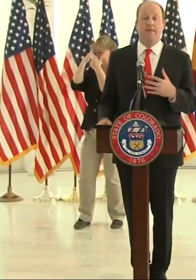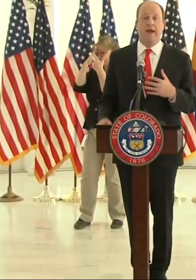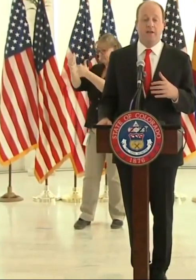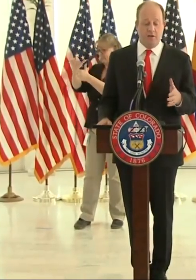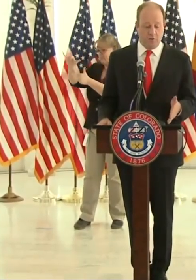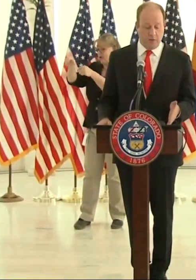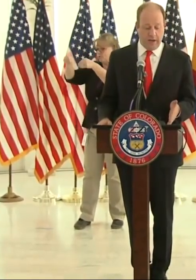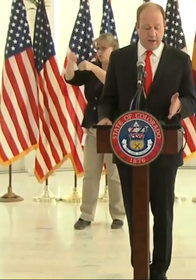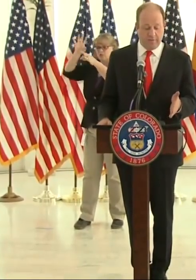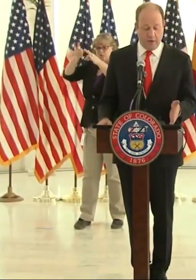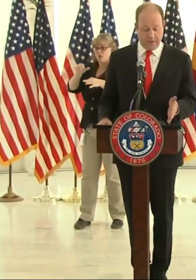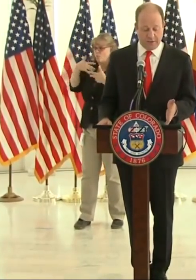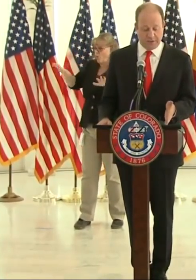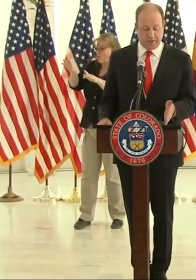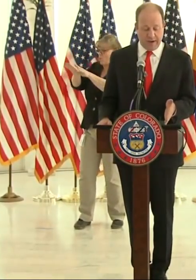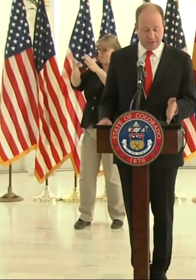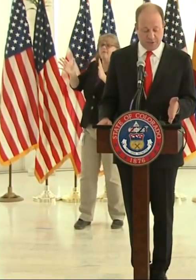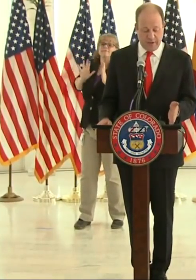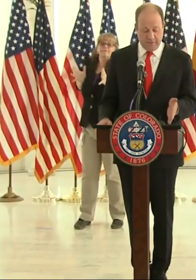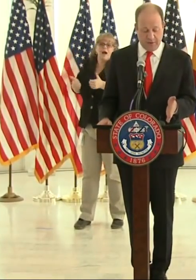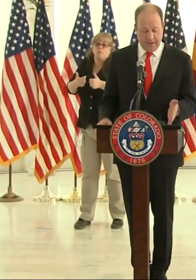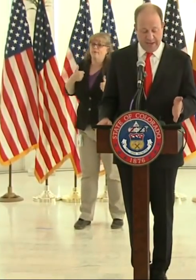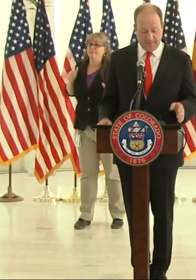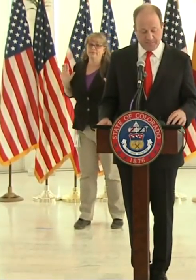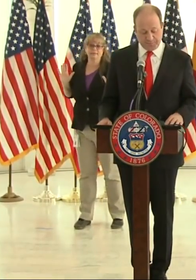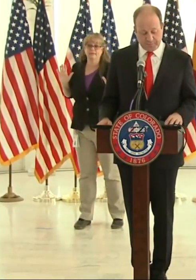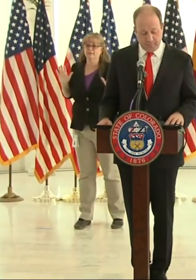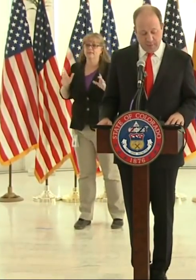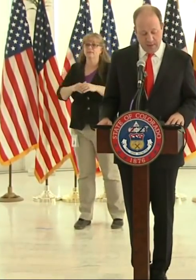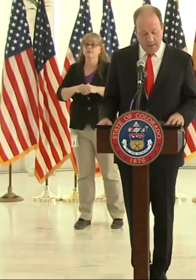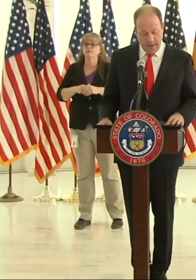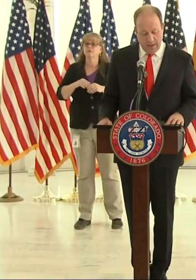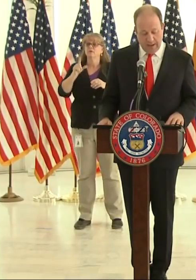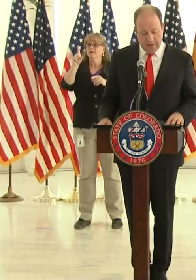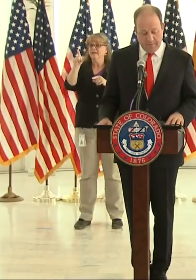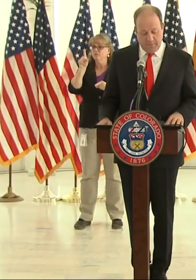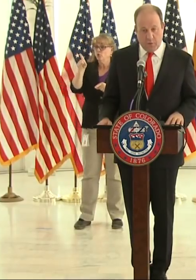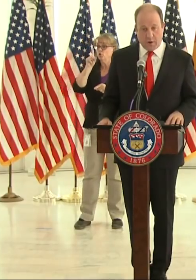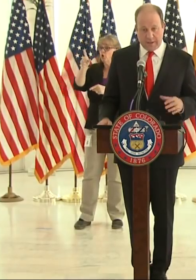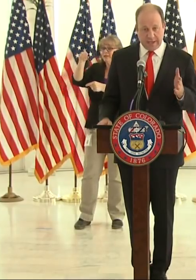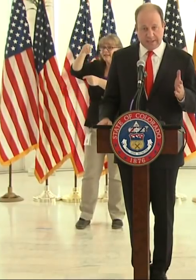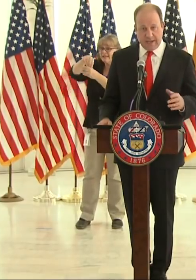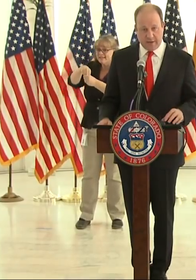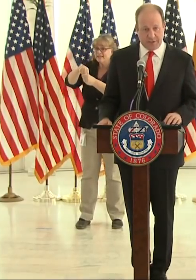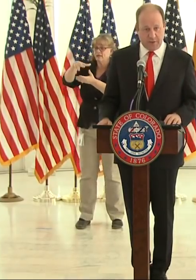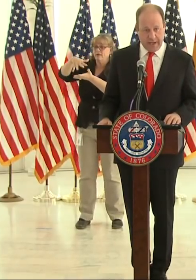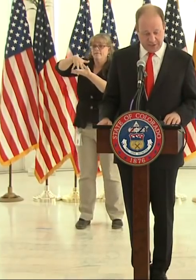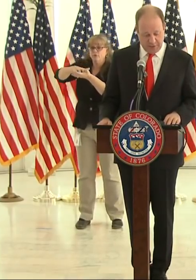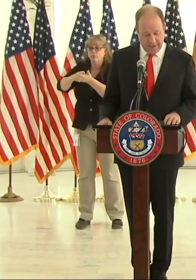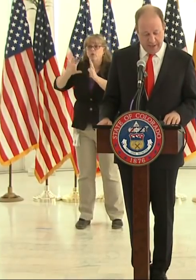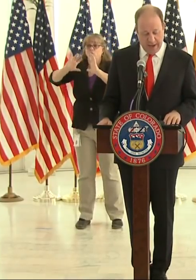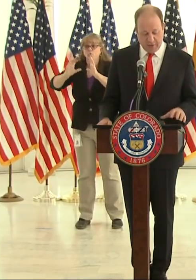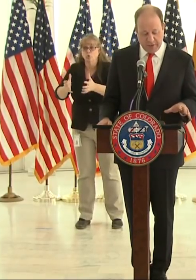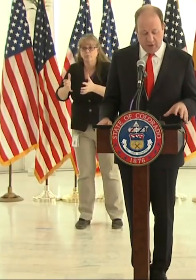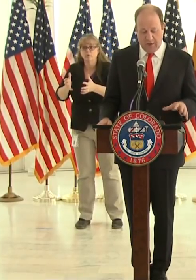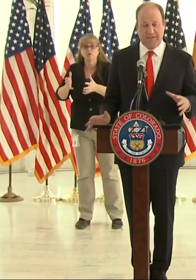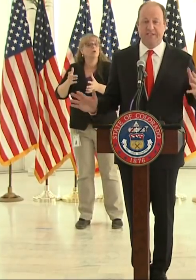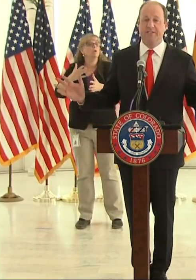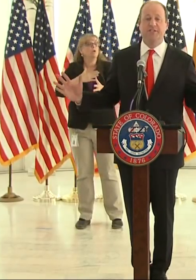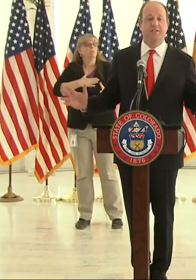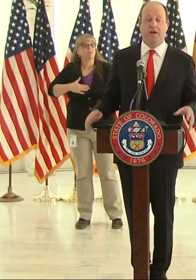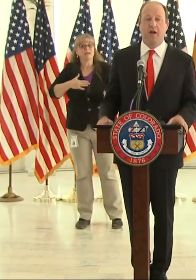that you avoid those social interactions whenever you can. Next slide here. So yes, so the